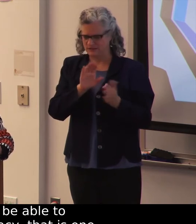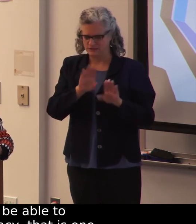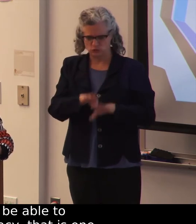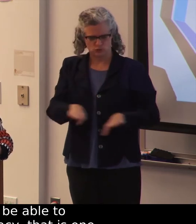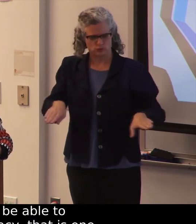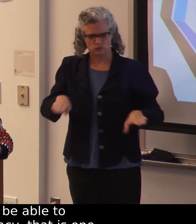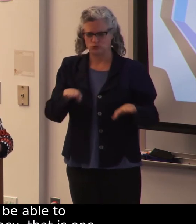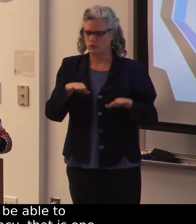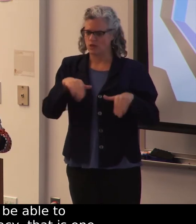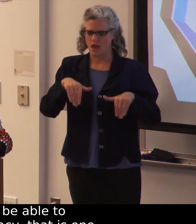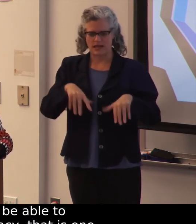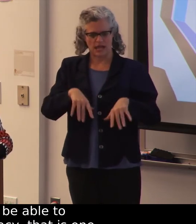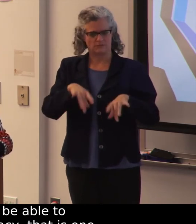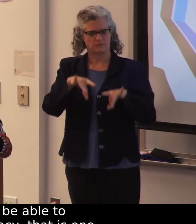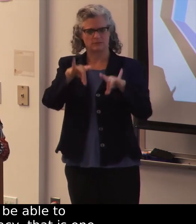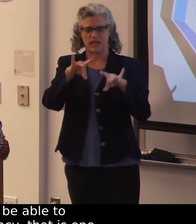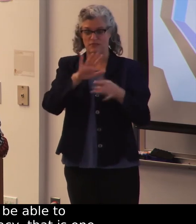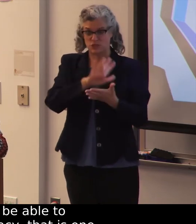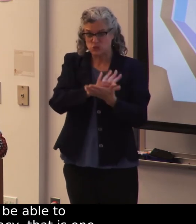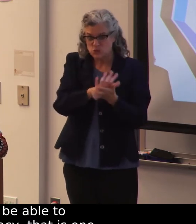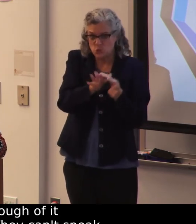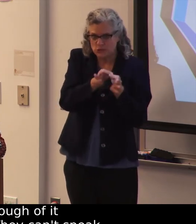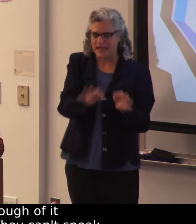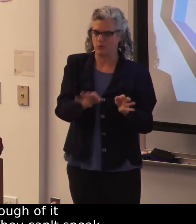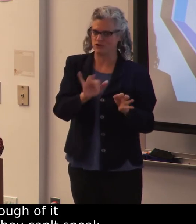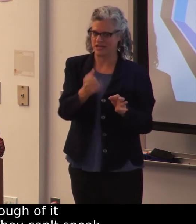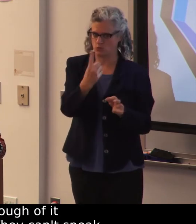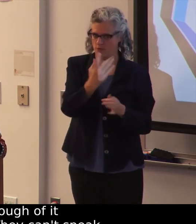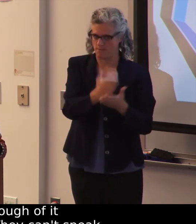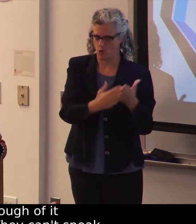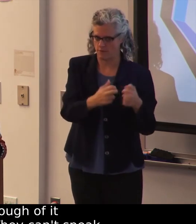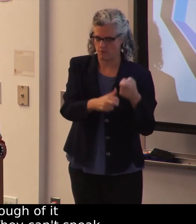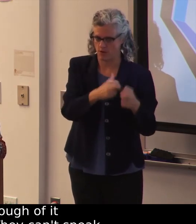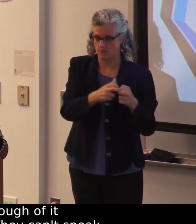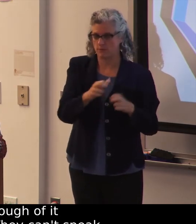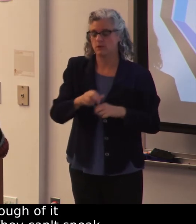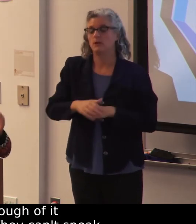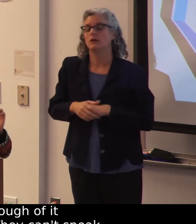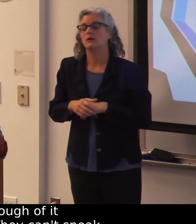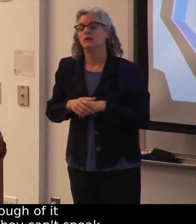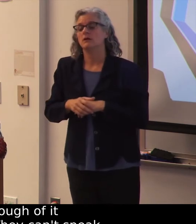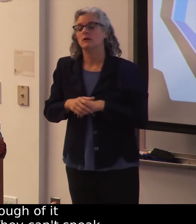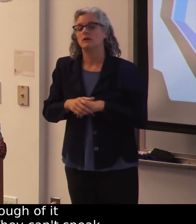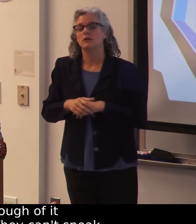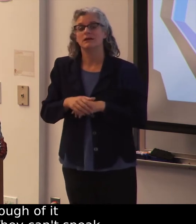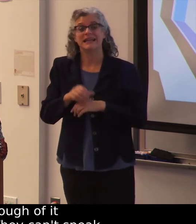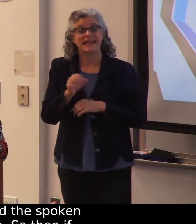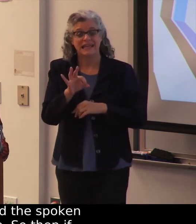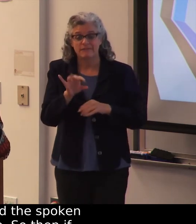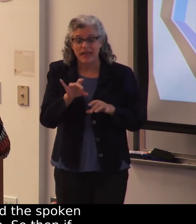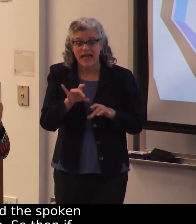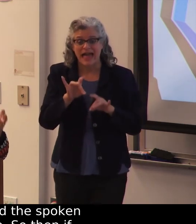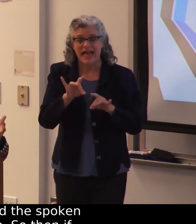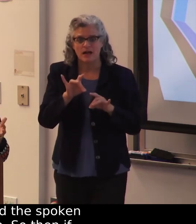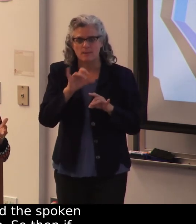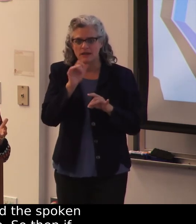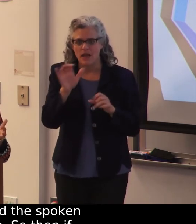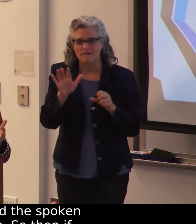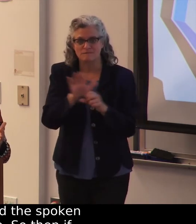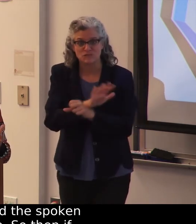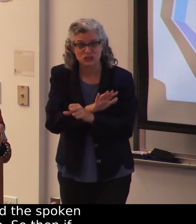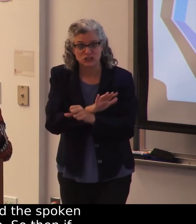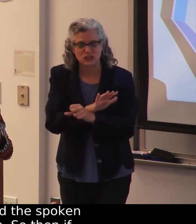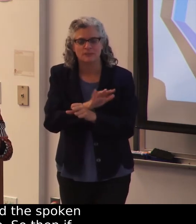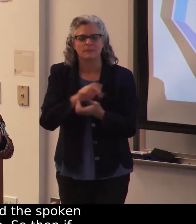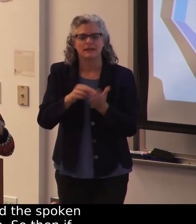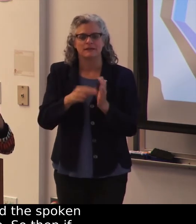to acquire literacy, that's one issue. The other issue is not enough of it is acquired. They can't speak at all, but they understand the